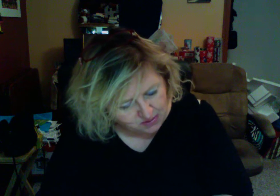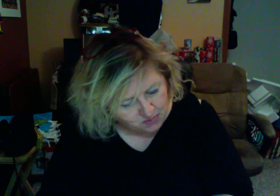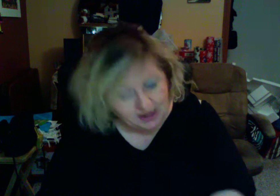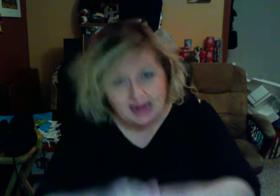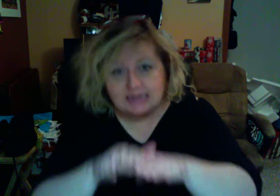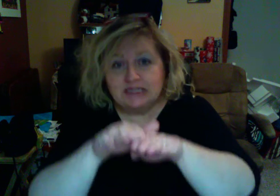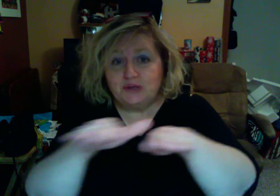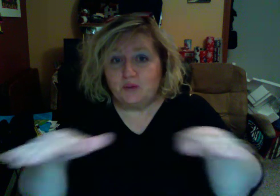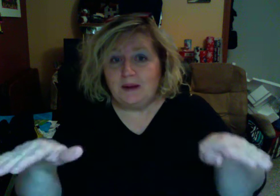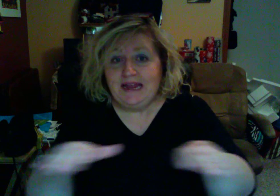We had swimming.